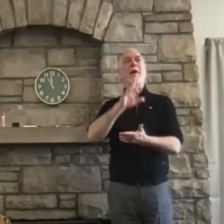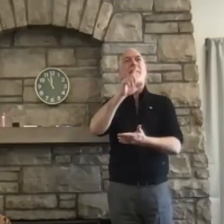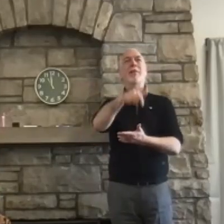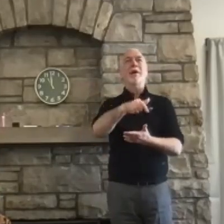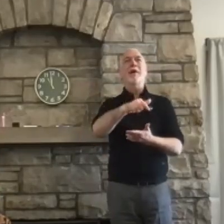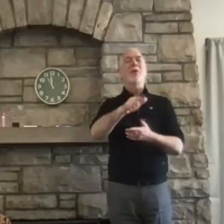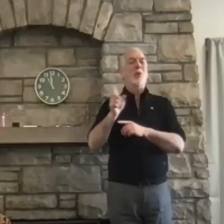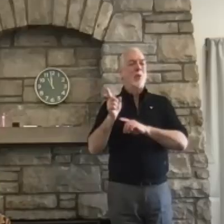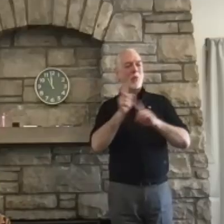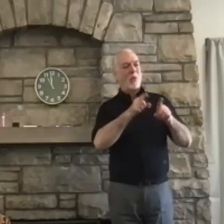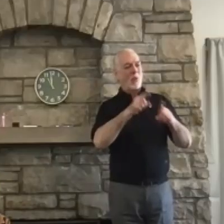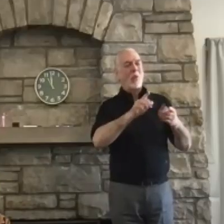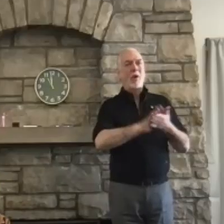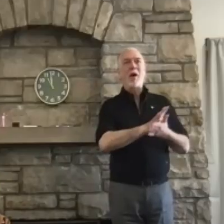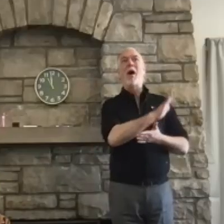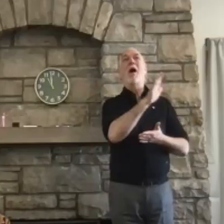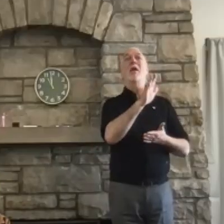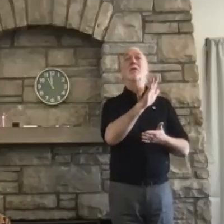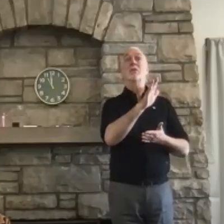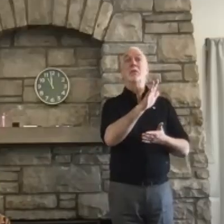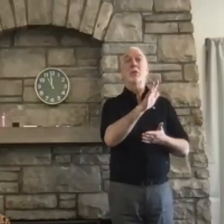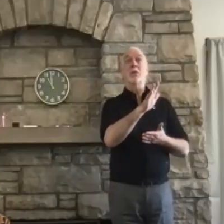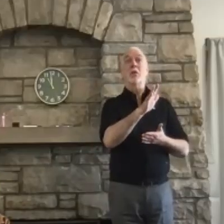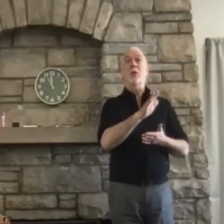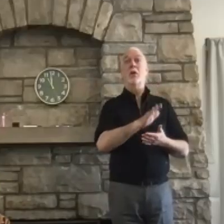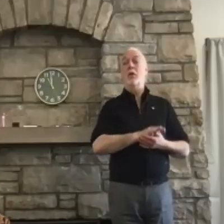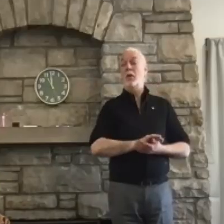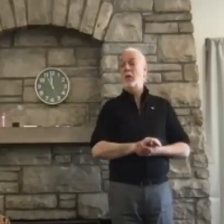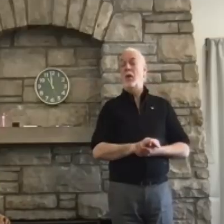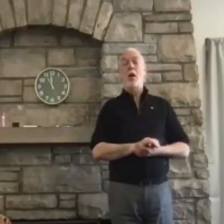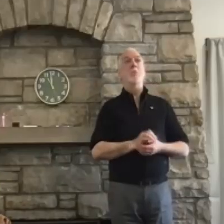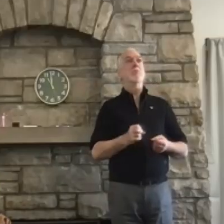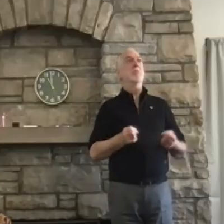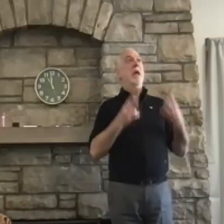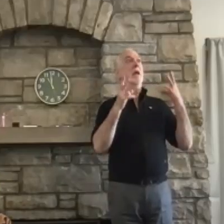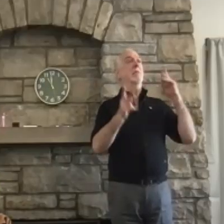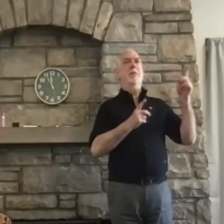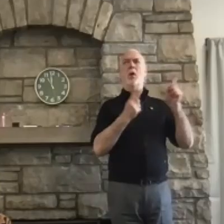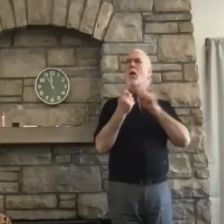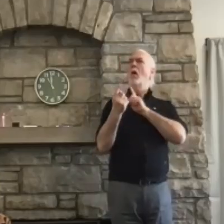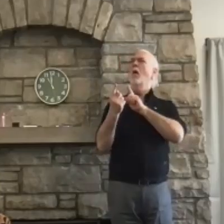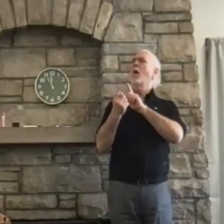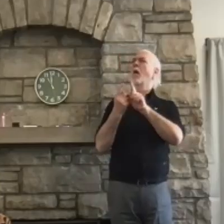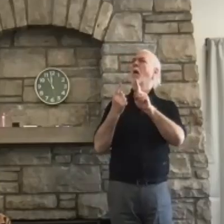meeting many people who inspired her